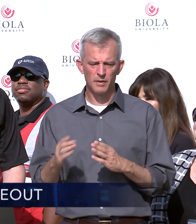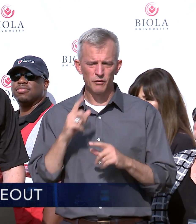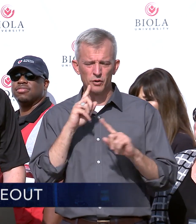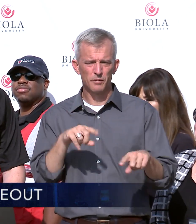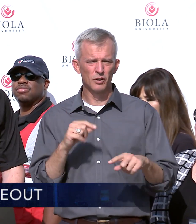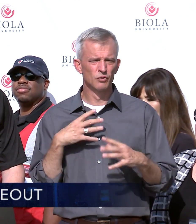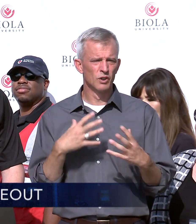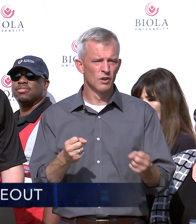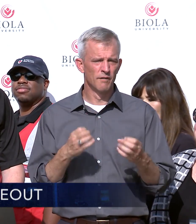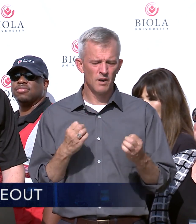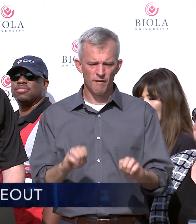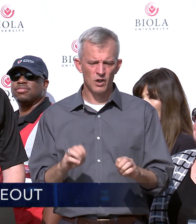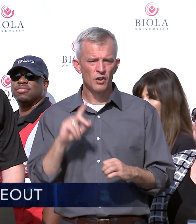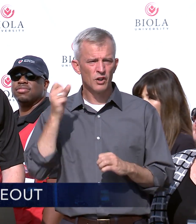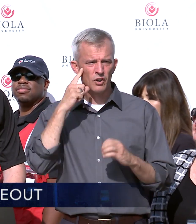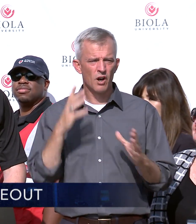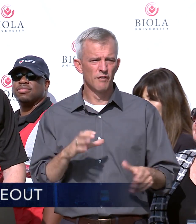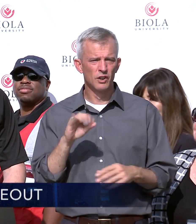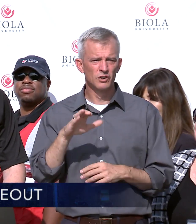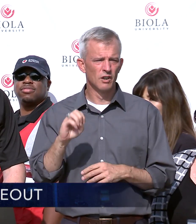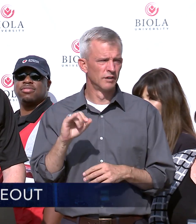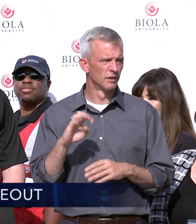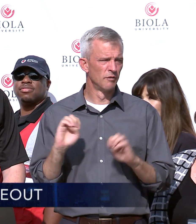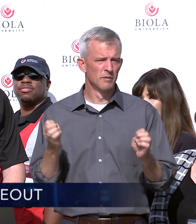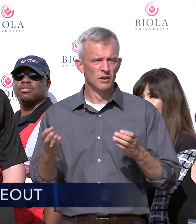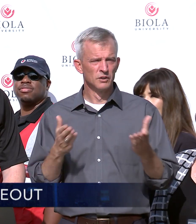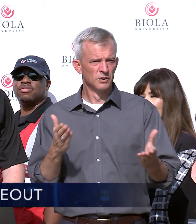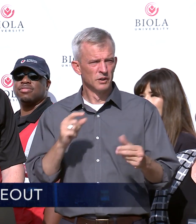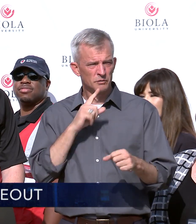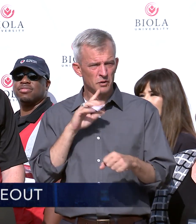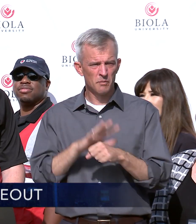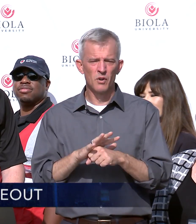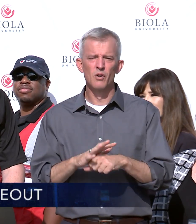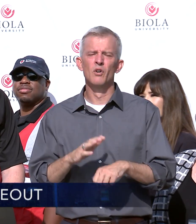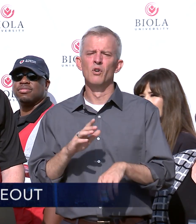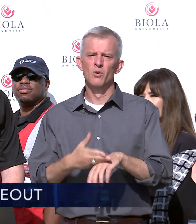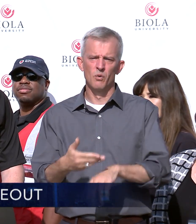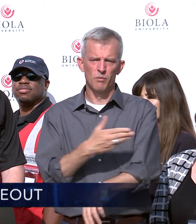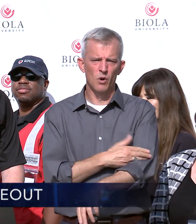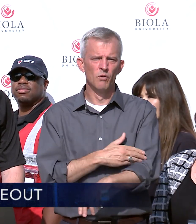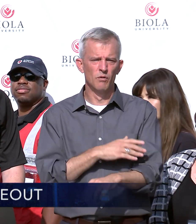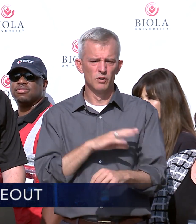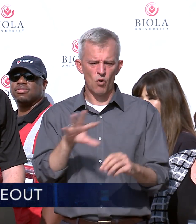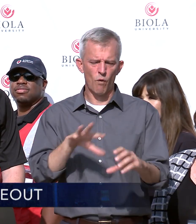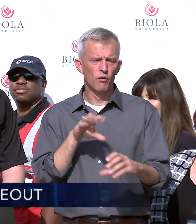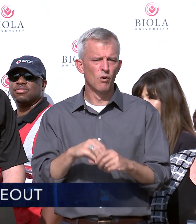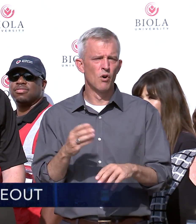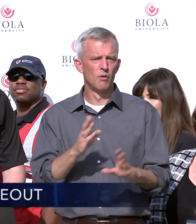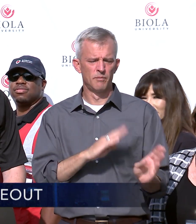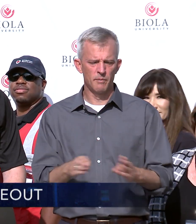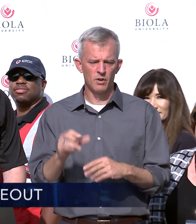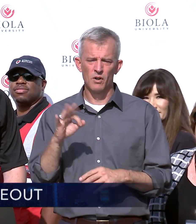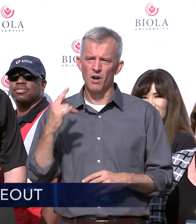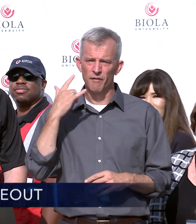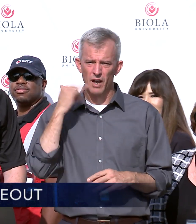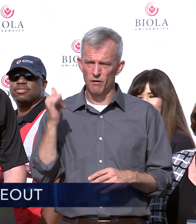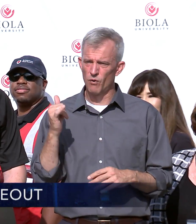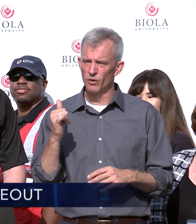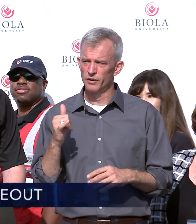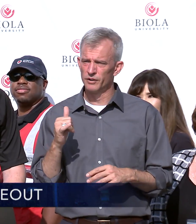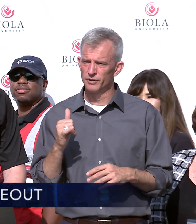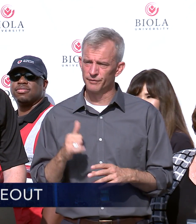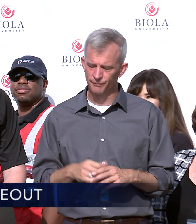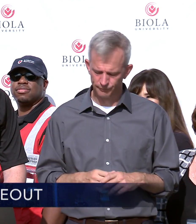recovery efforts, the Governor's Office of Emergency Services is committed to improving the overall preparedness of Californians in advance of a